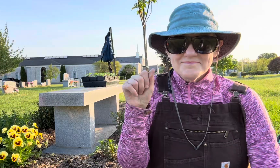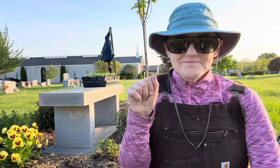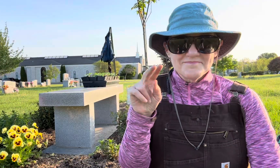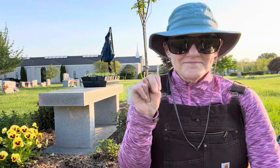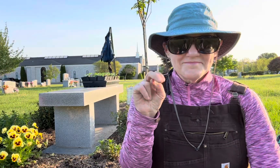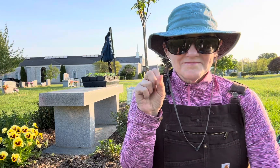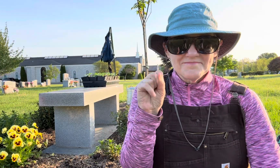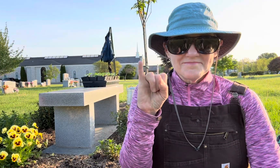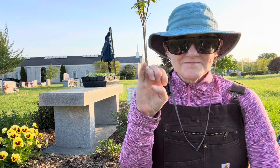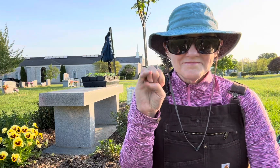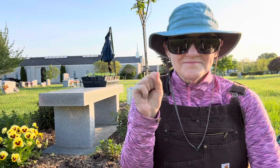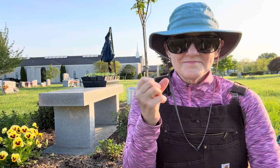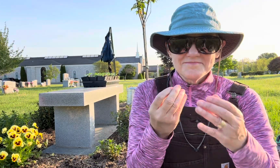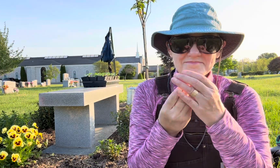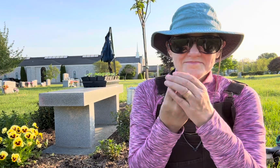Pansies grow really slowly.